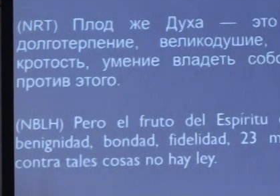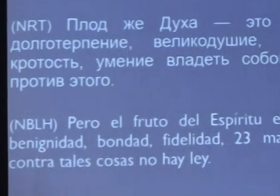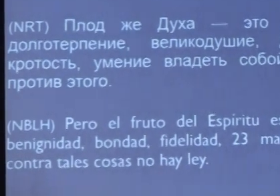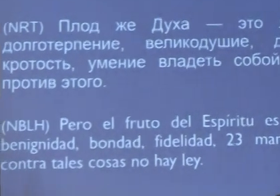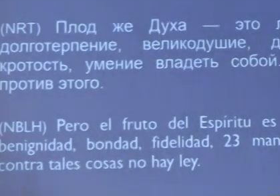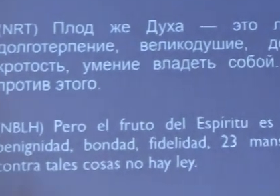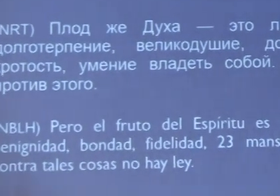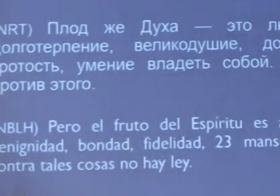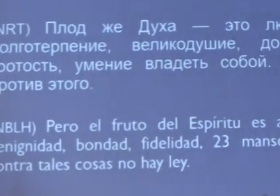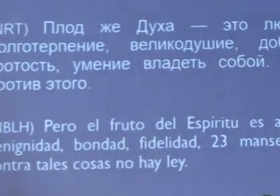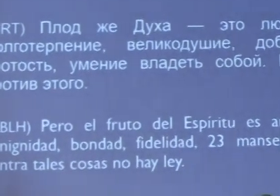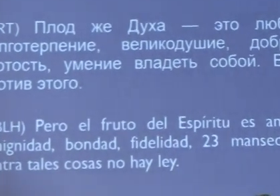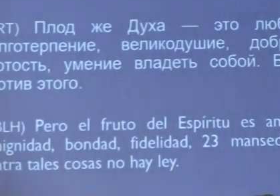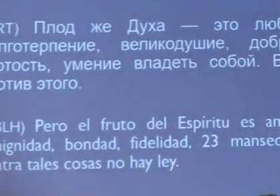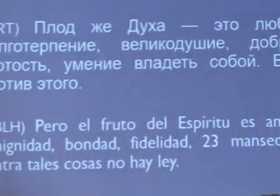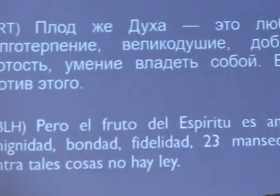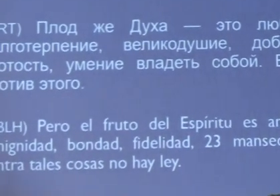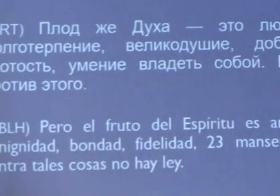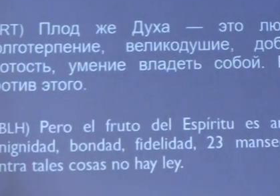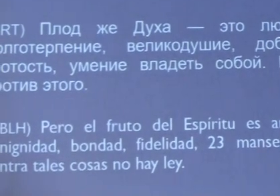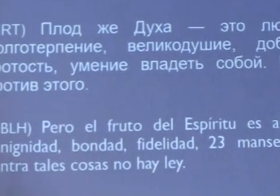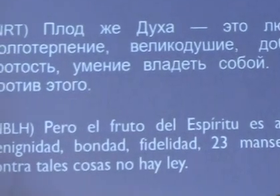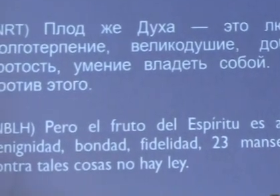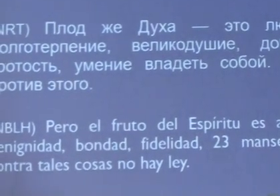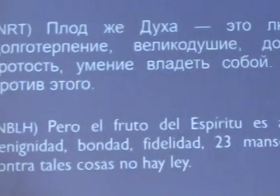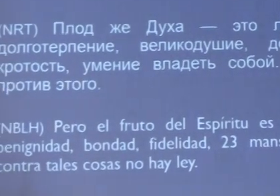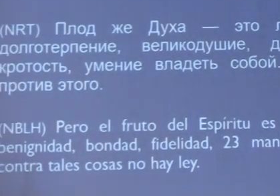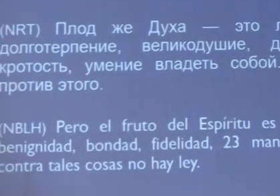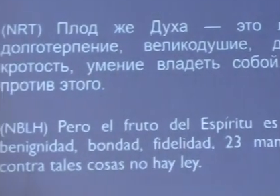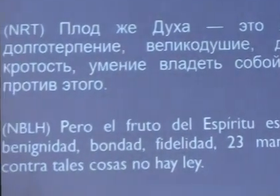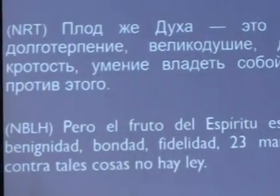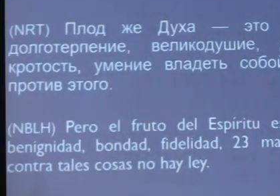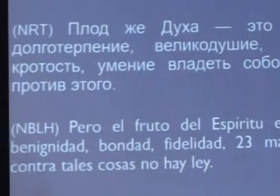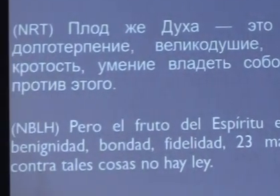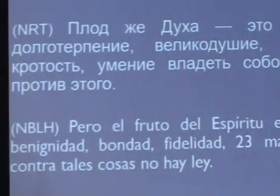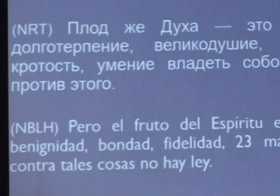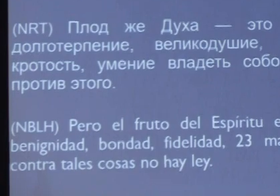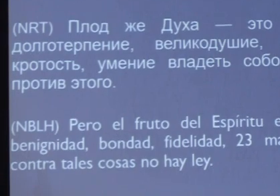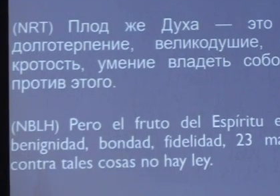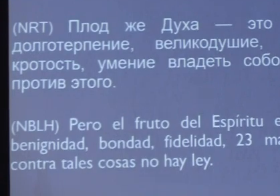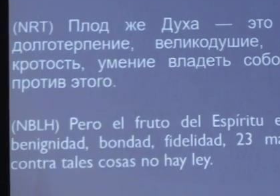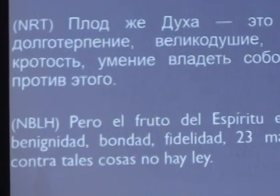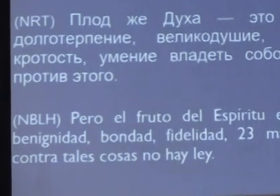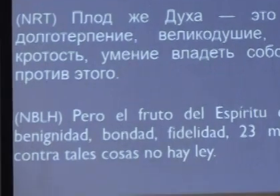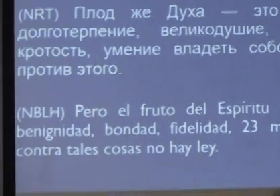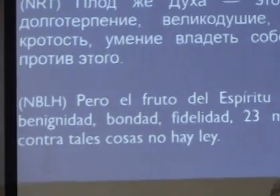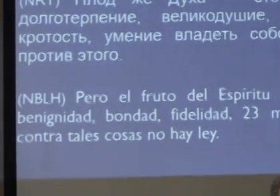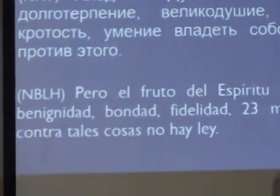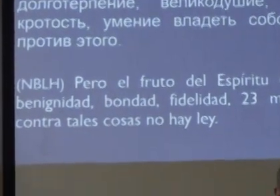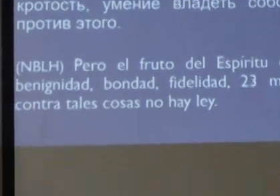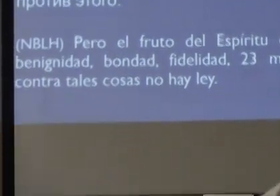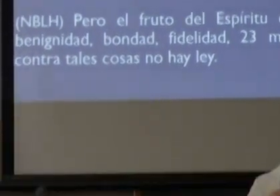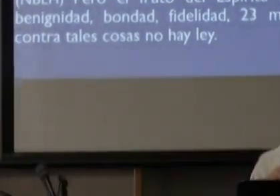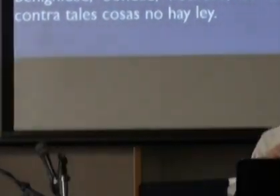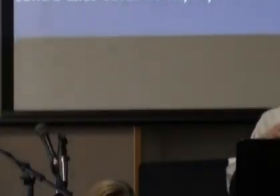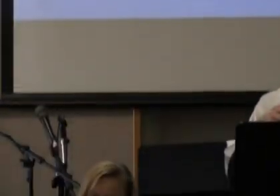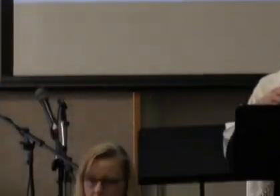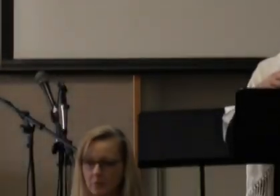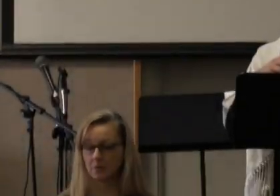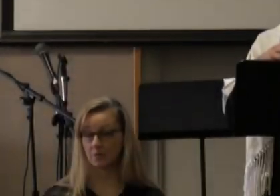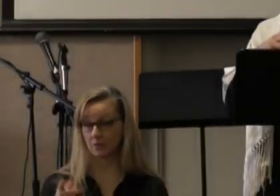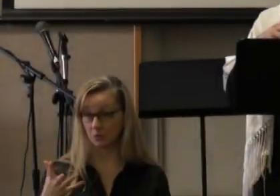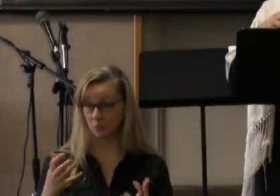faithfulness, gentleness, self-control. Against such things there is no law. Do you want more